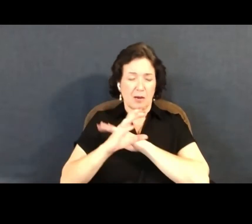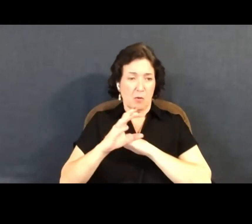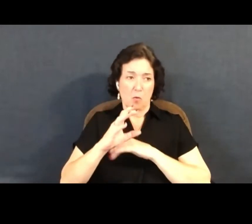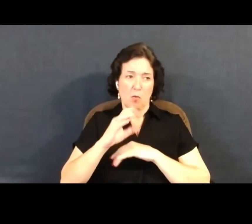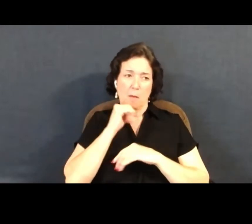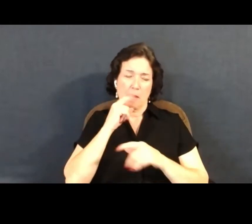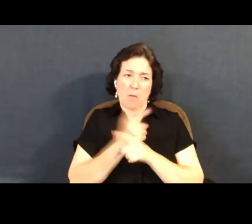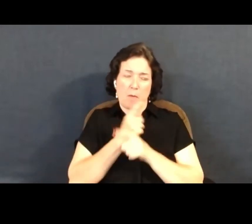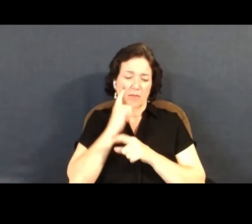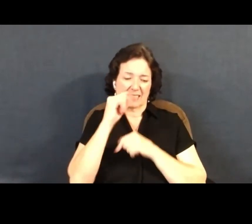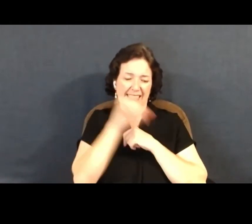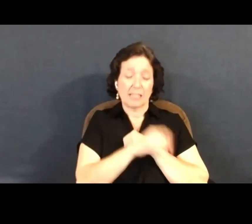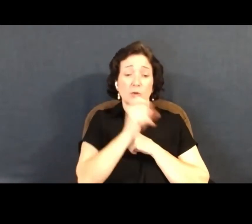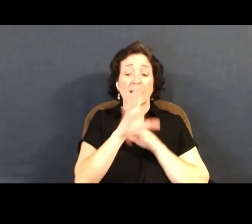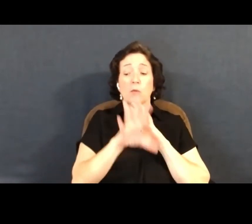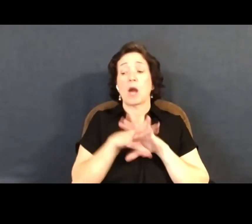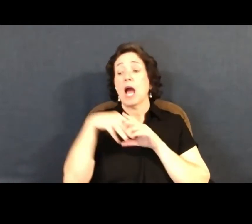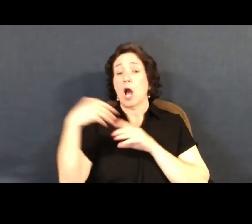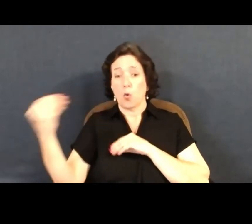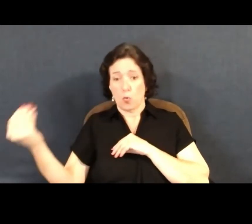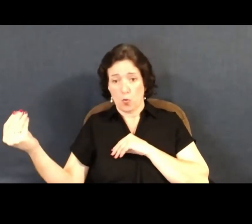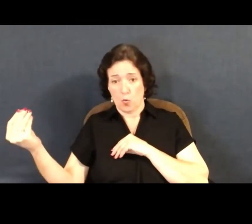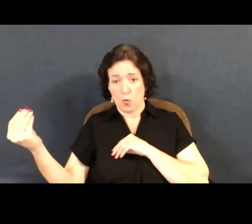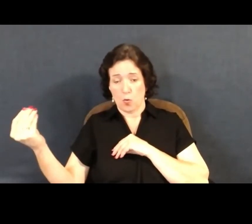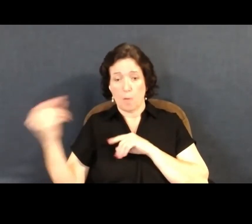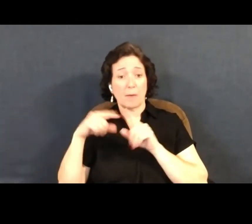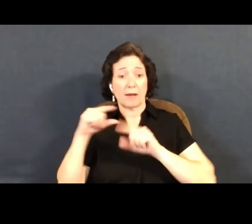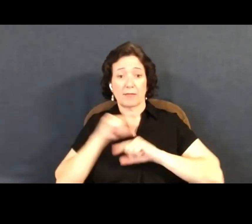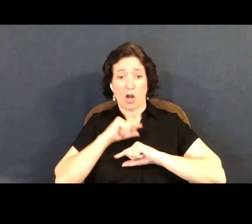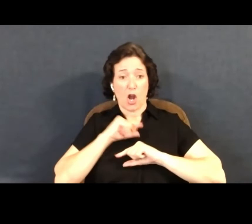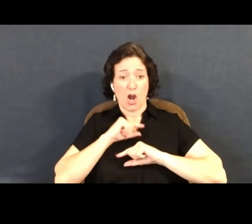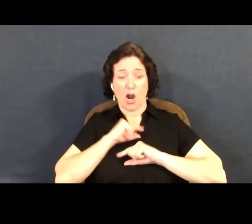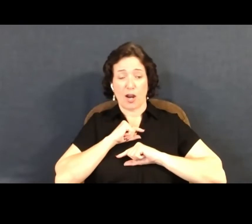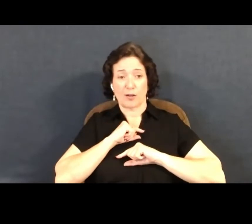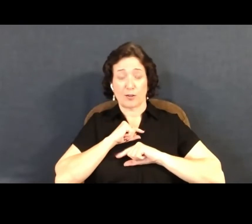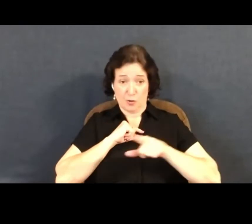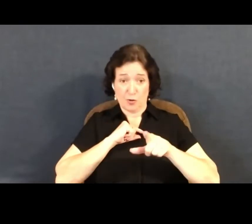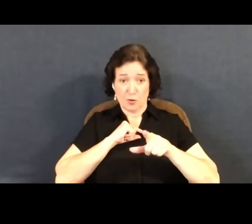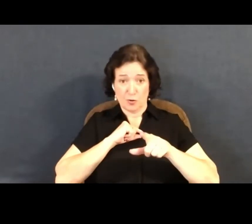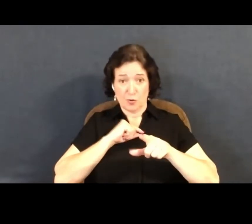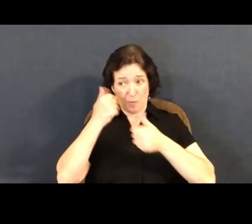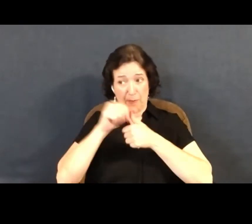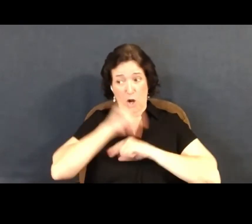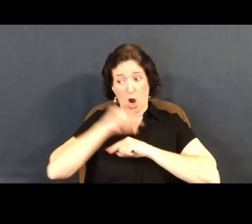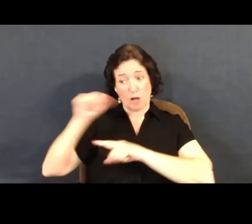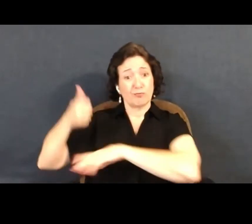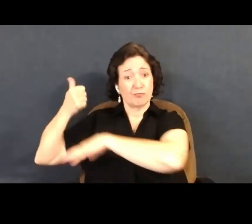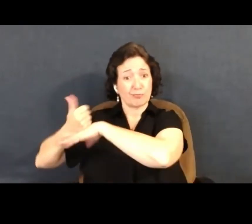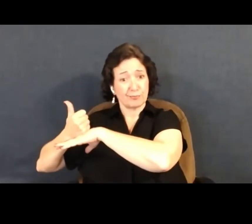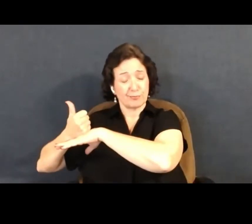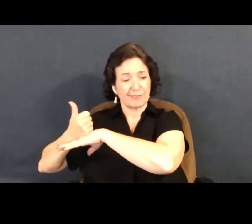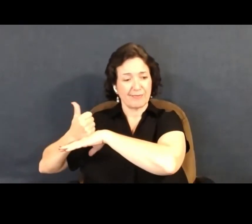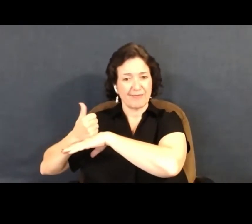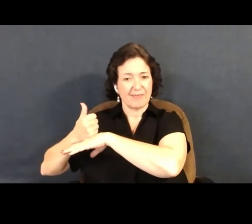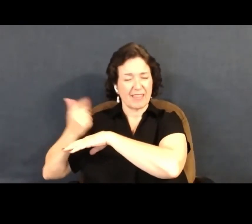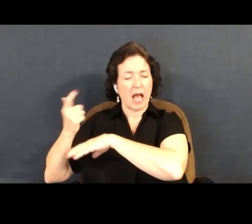stay there. And so he went outside, but the guard, you remember the guard that was placed outside? He had